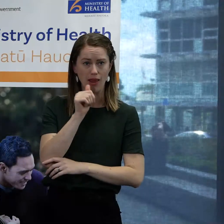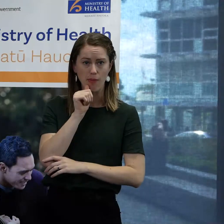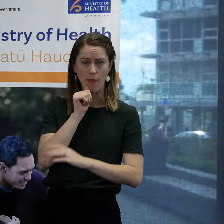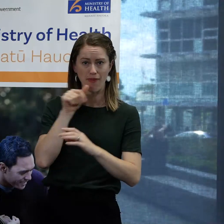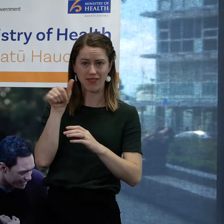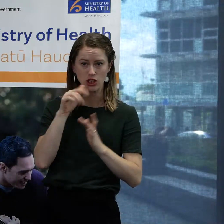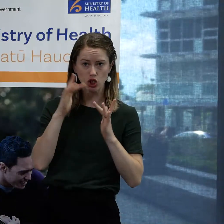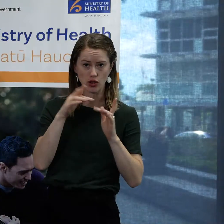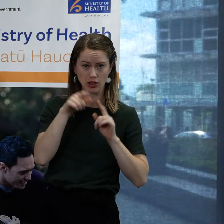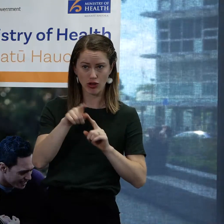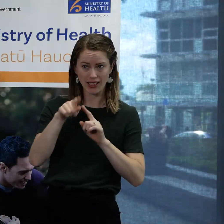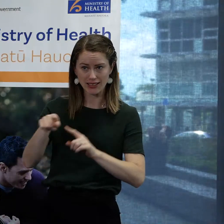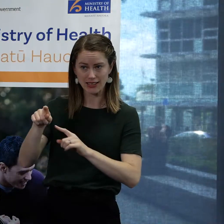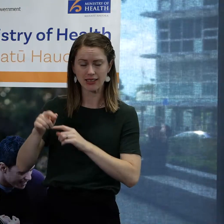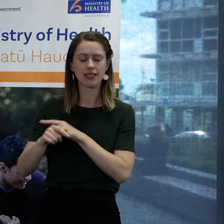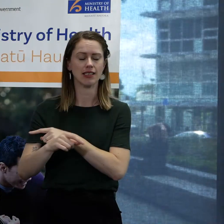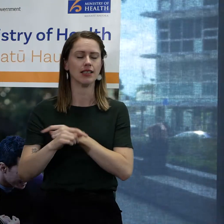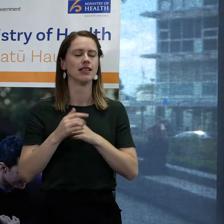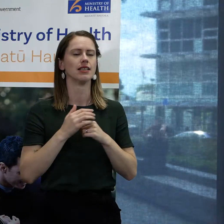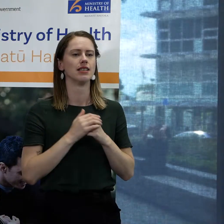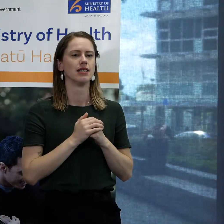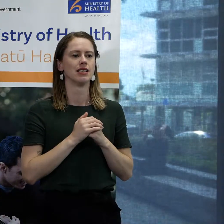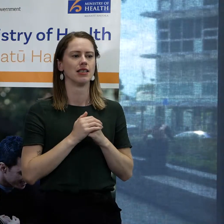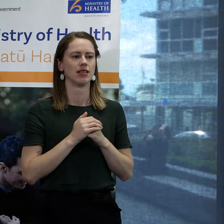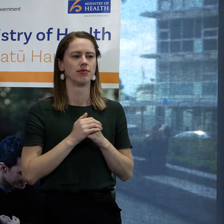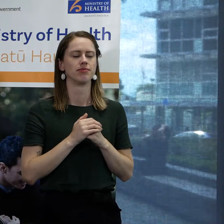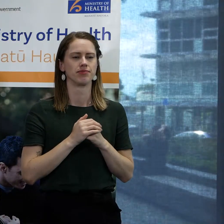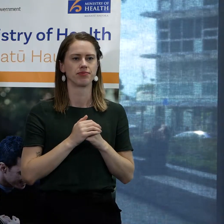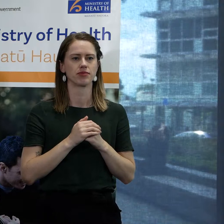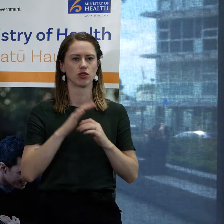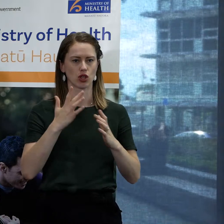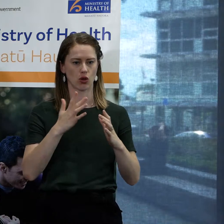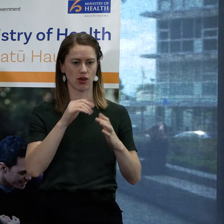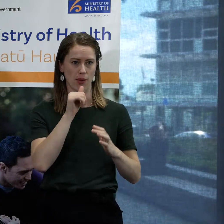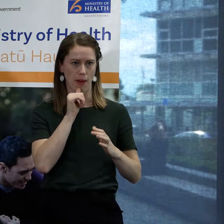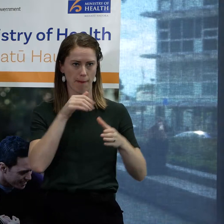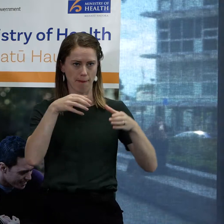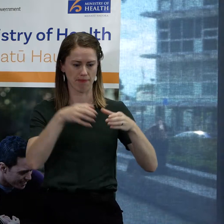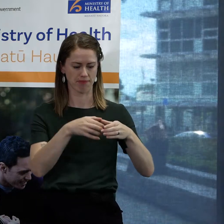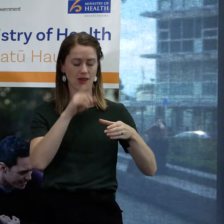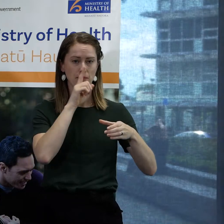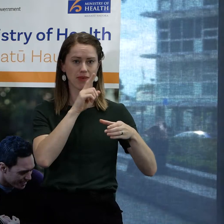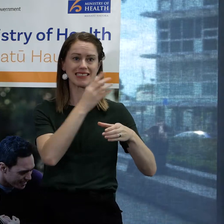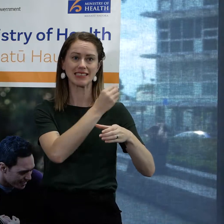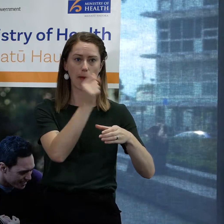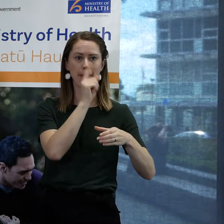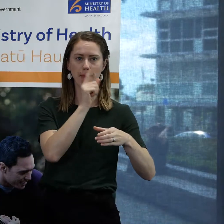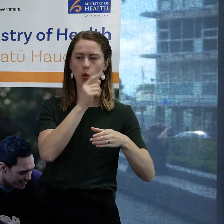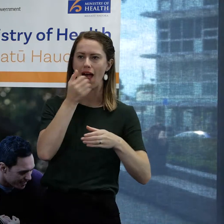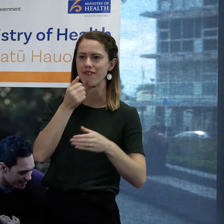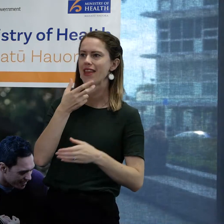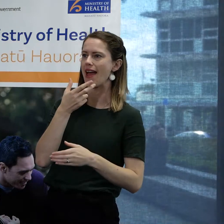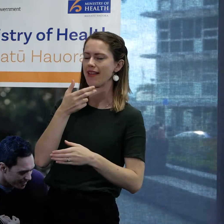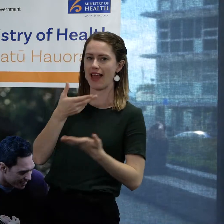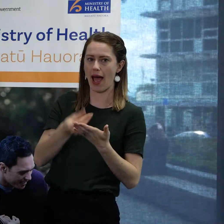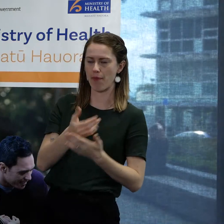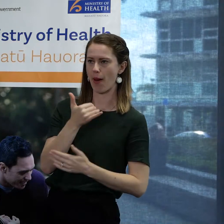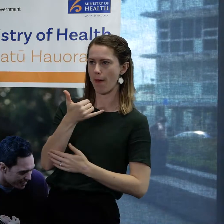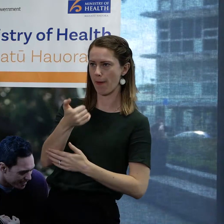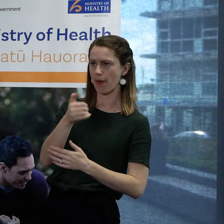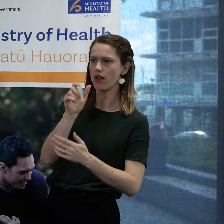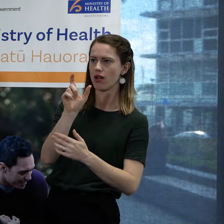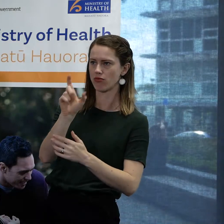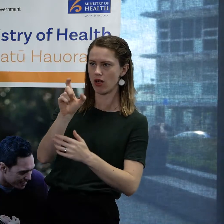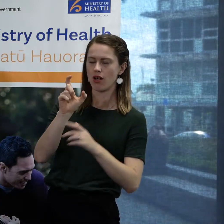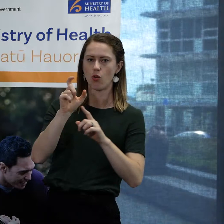yet? Well, we've been able to identify all the people who had the app and send them a push notification. We are